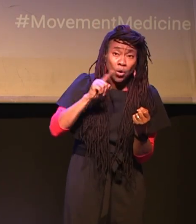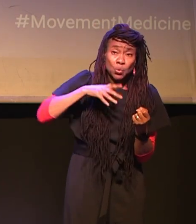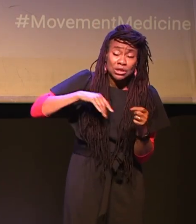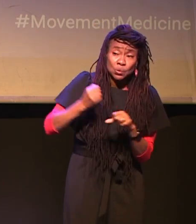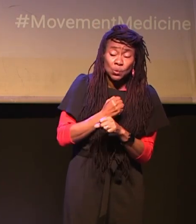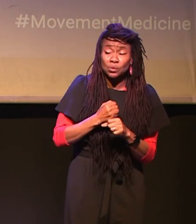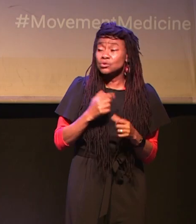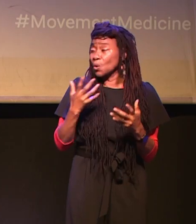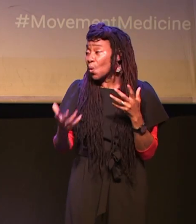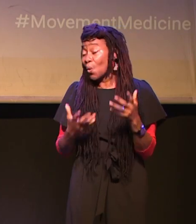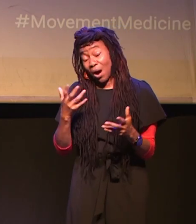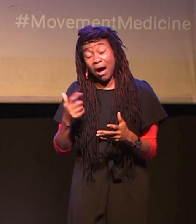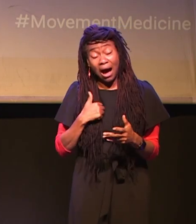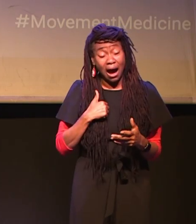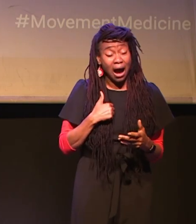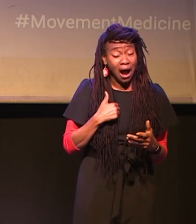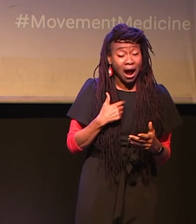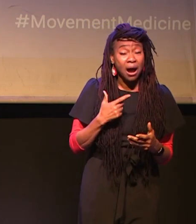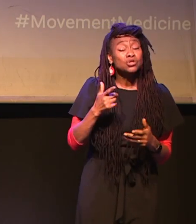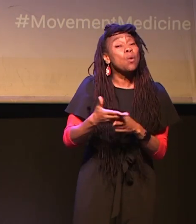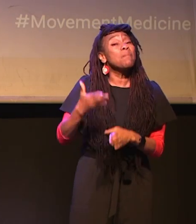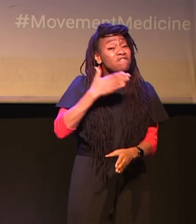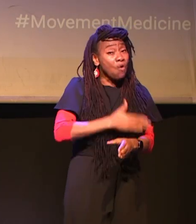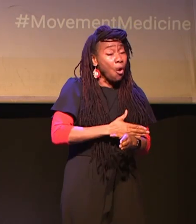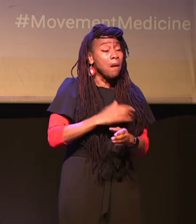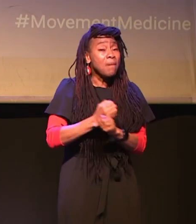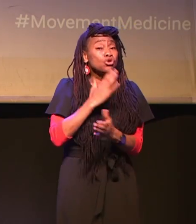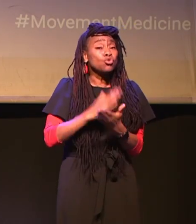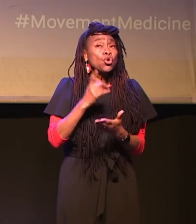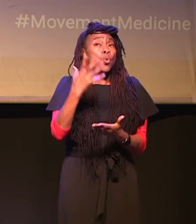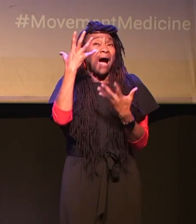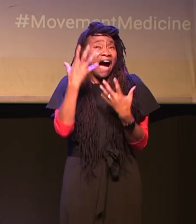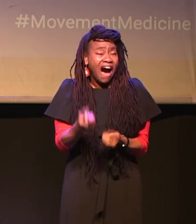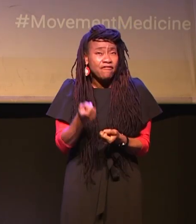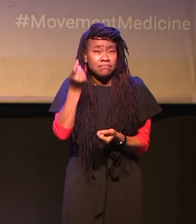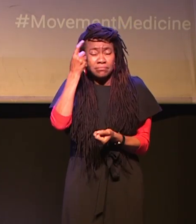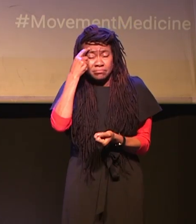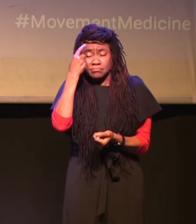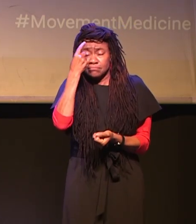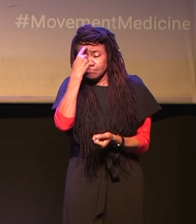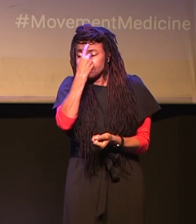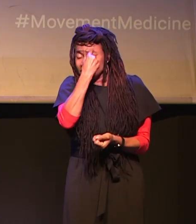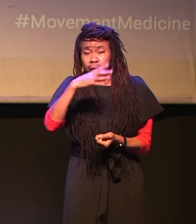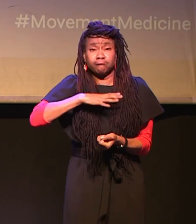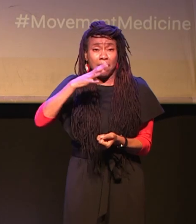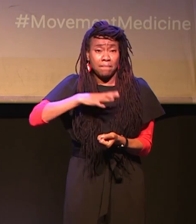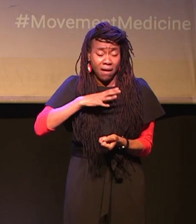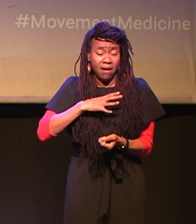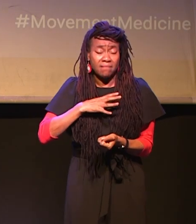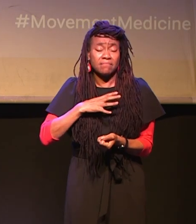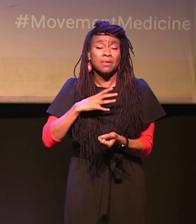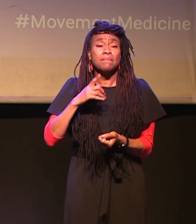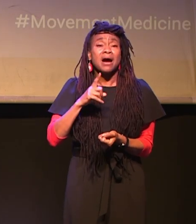But yeah, it's practice before to build the capacity for it. And if you're working with a team